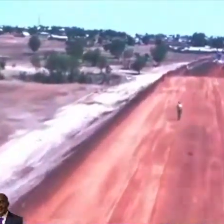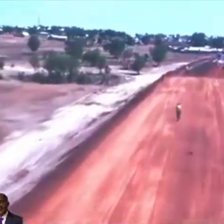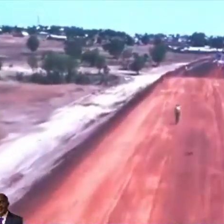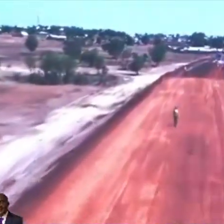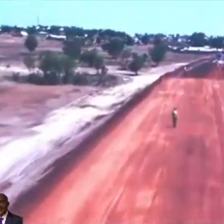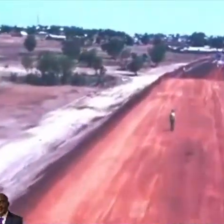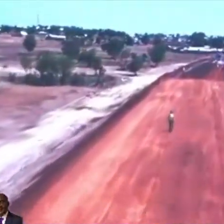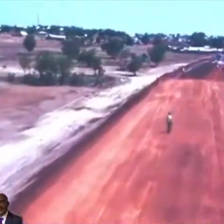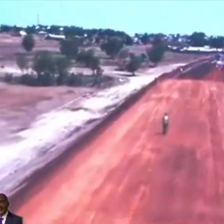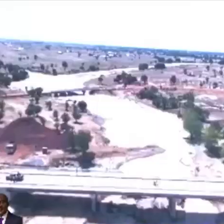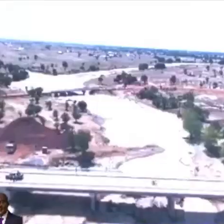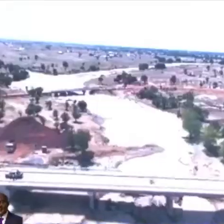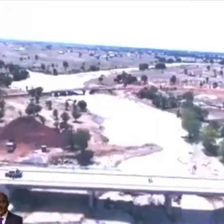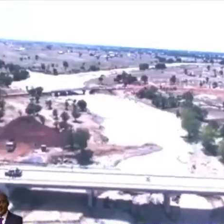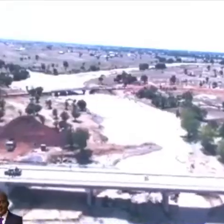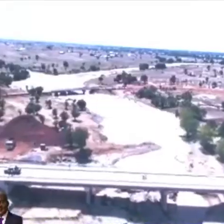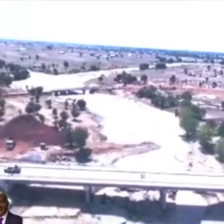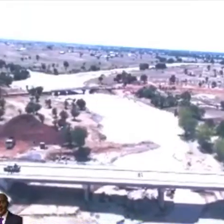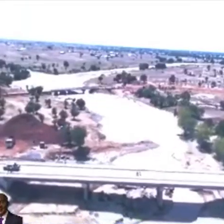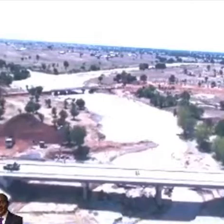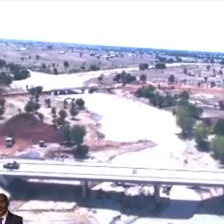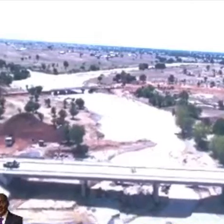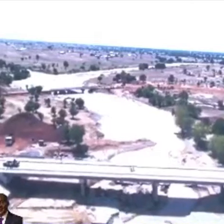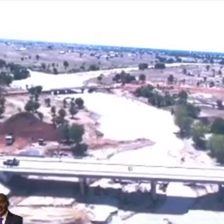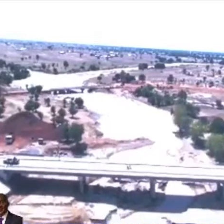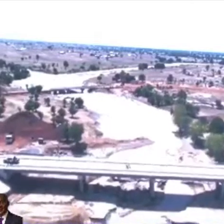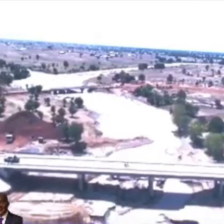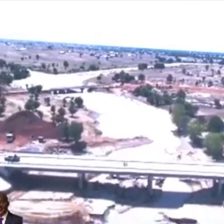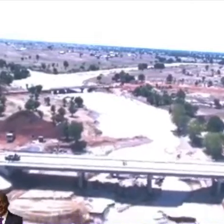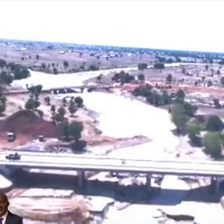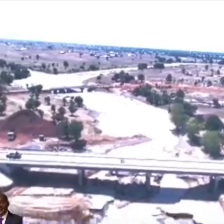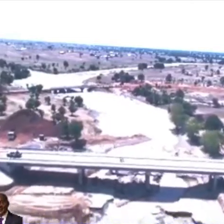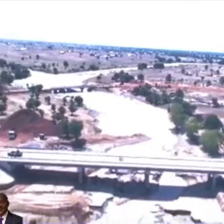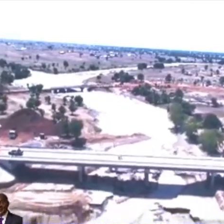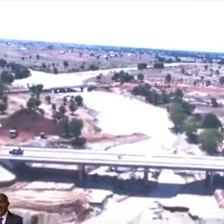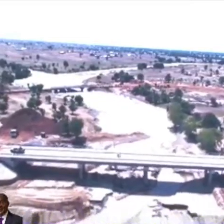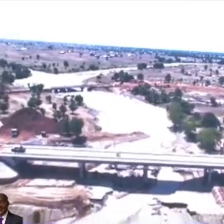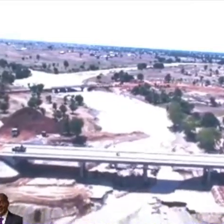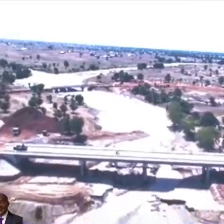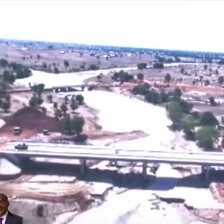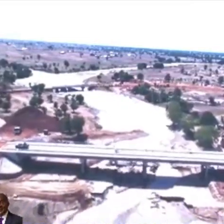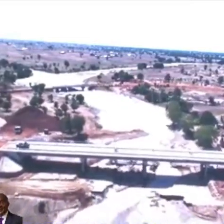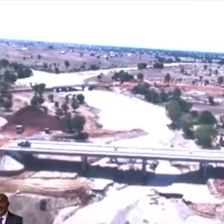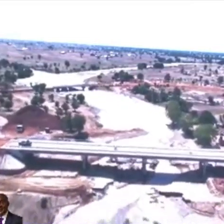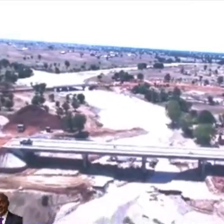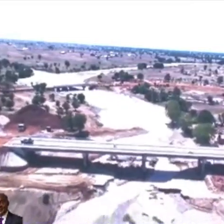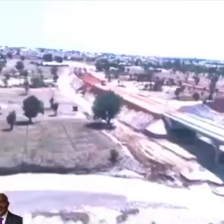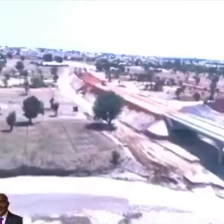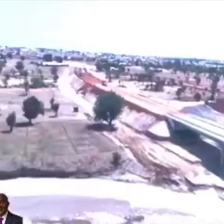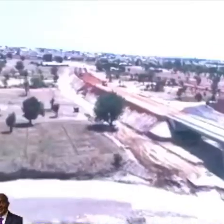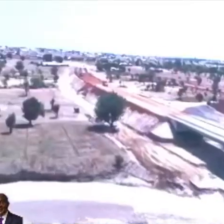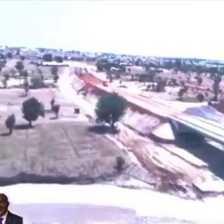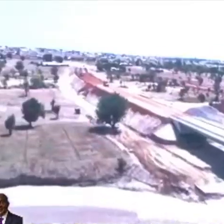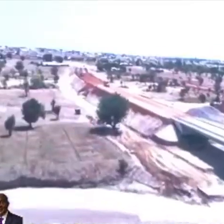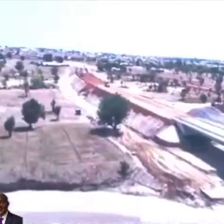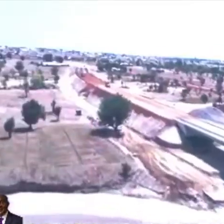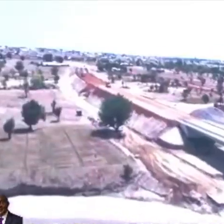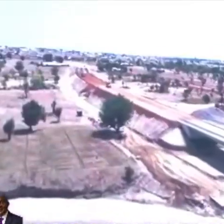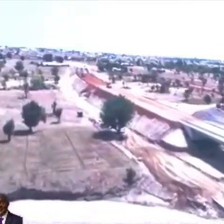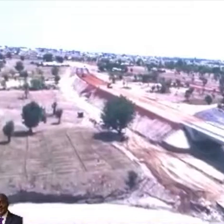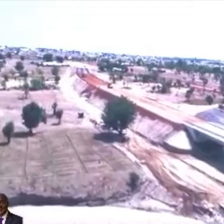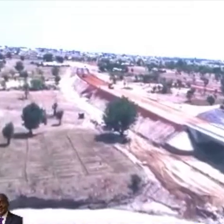by this government to make it possible for traders to get their cargo into Burkina Faso and back safely.